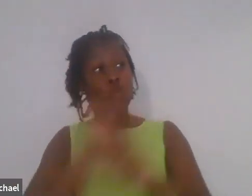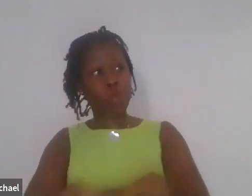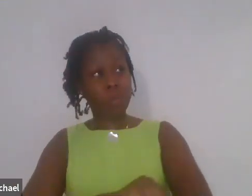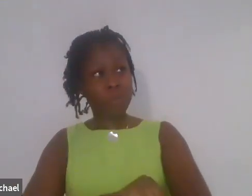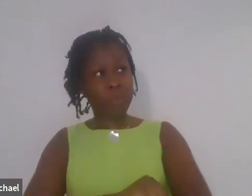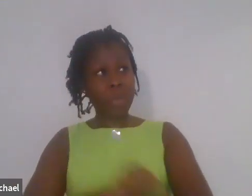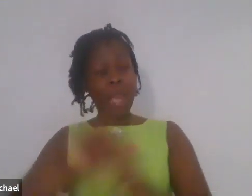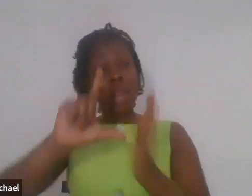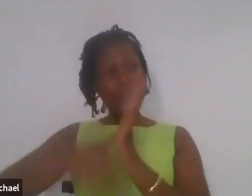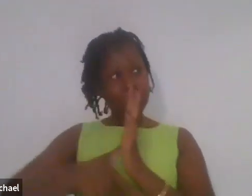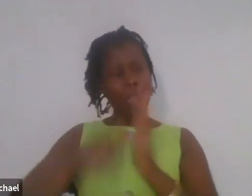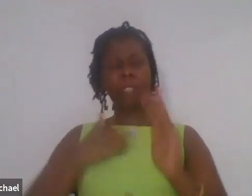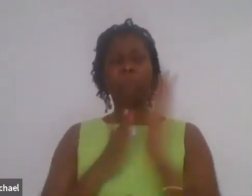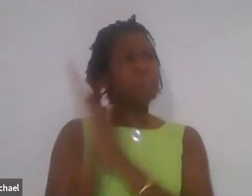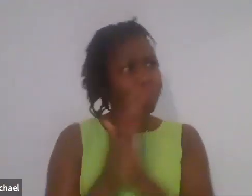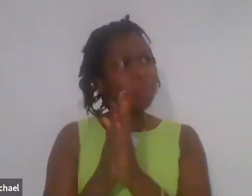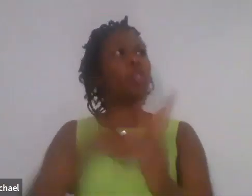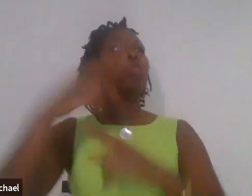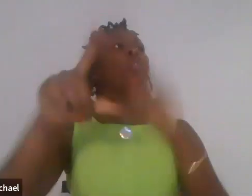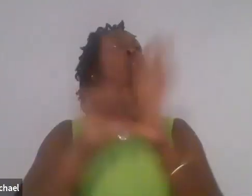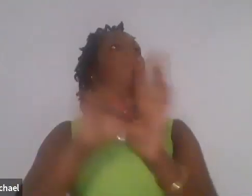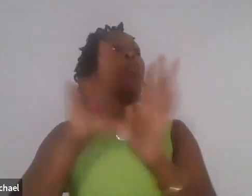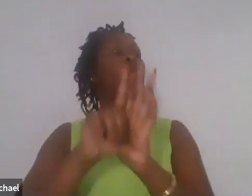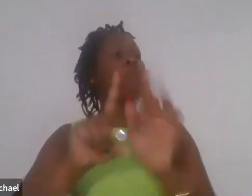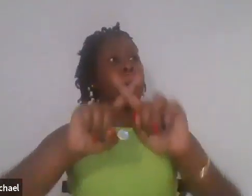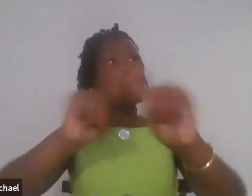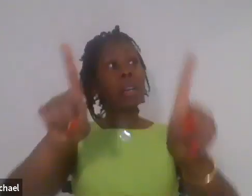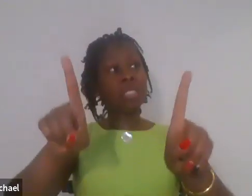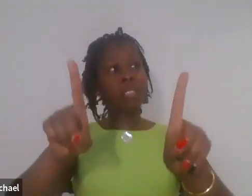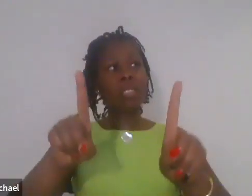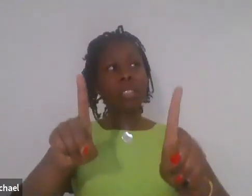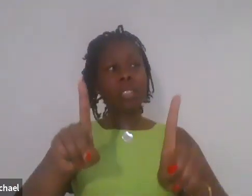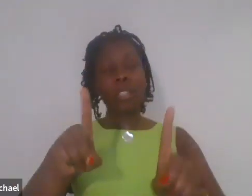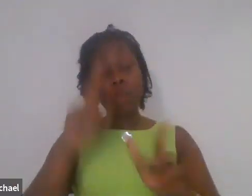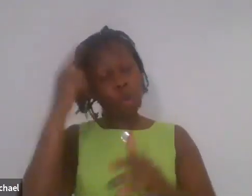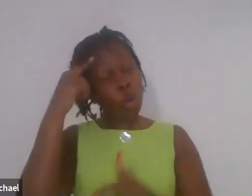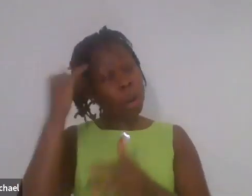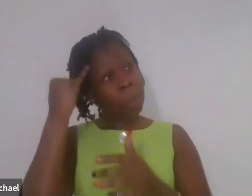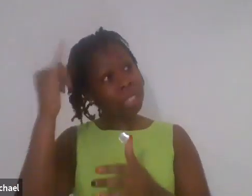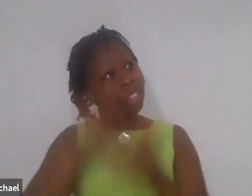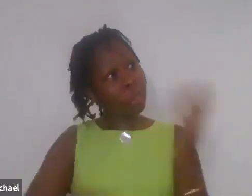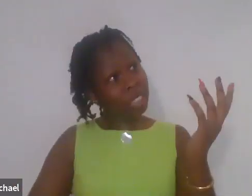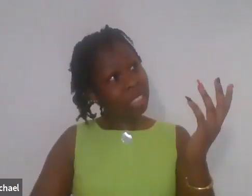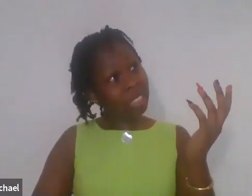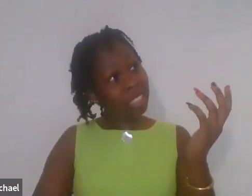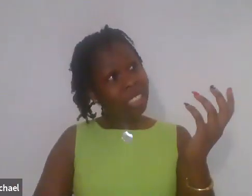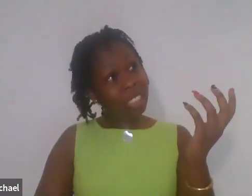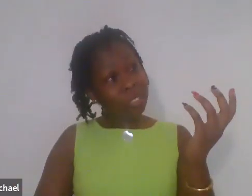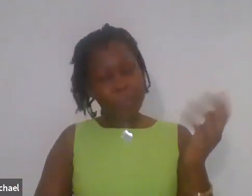school. My diploma in law school. I was very much interested to continue with law. Oh no, imagine what? But you can imagine.